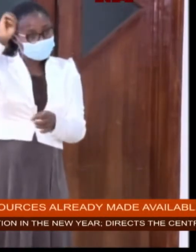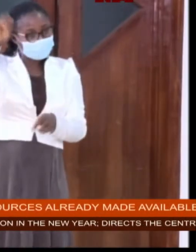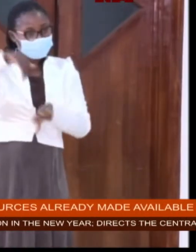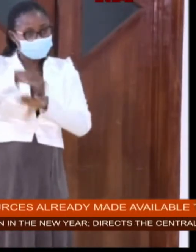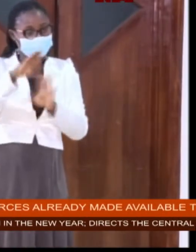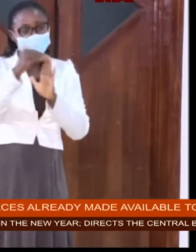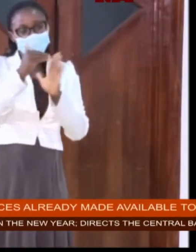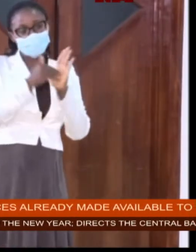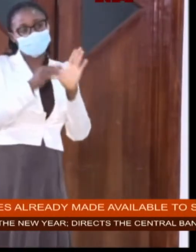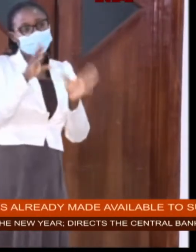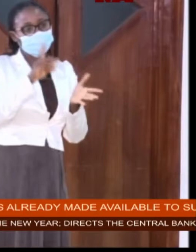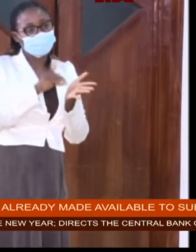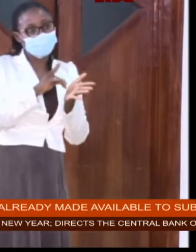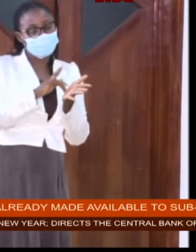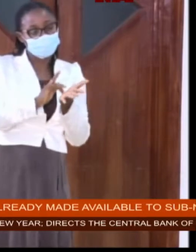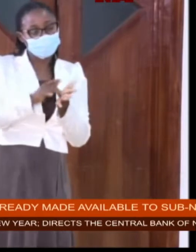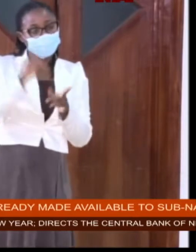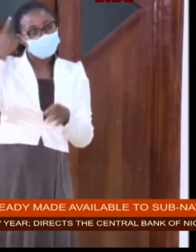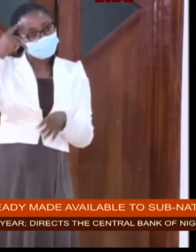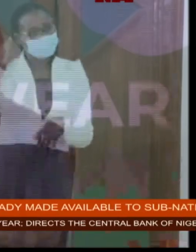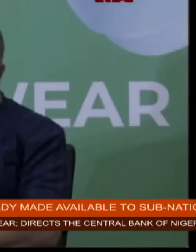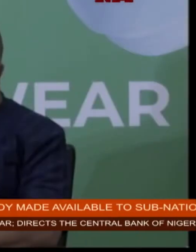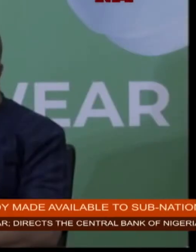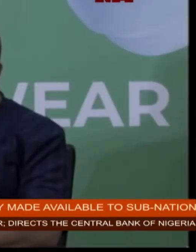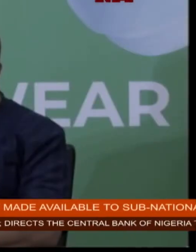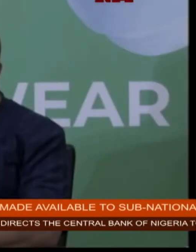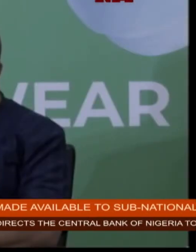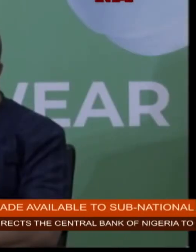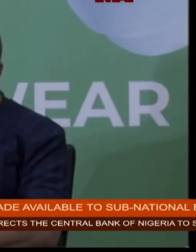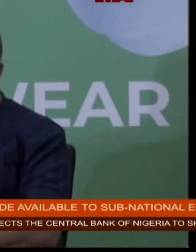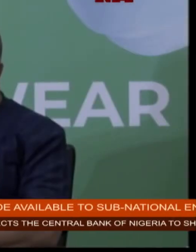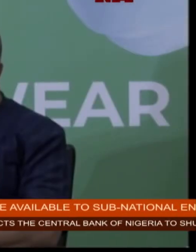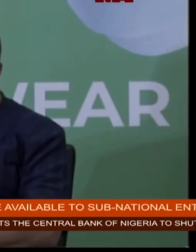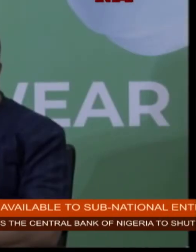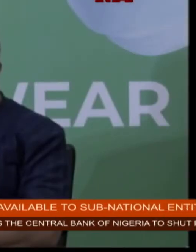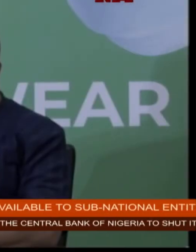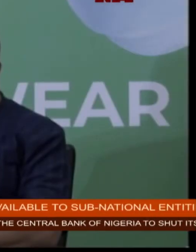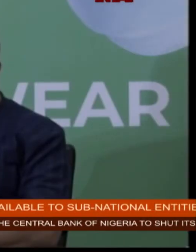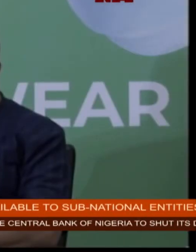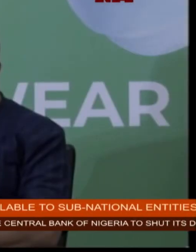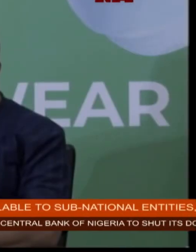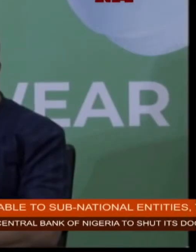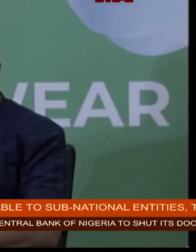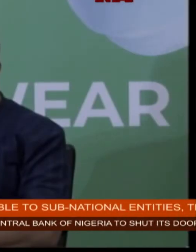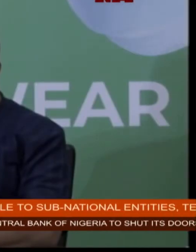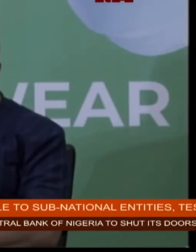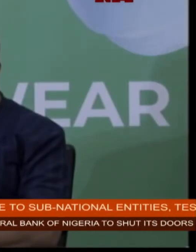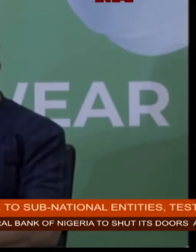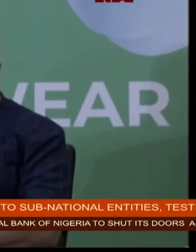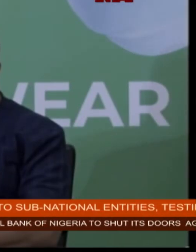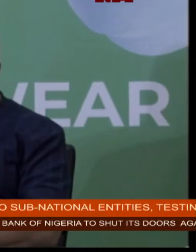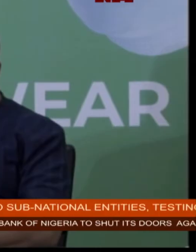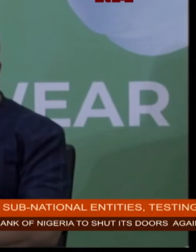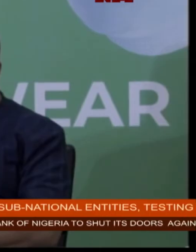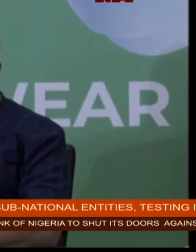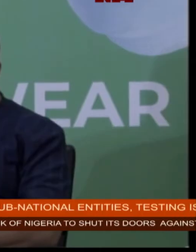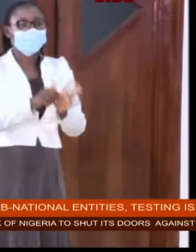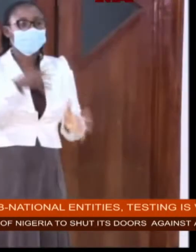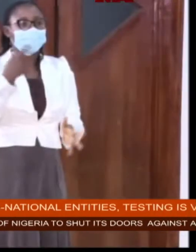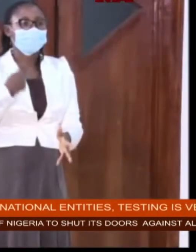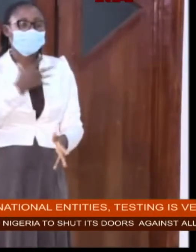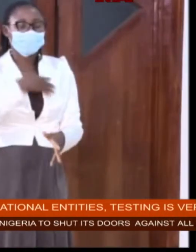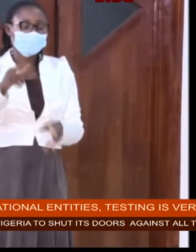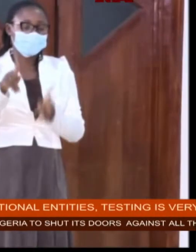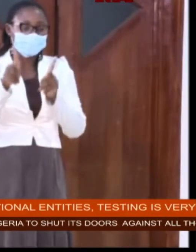the list of drugs for me to take. And you find out that someone else is having the sick symptom and the person passed